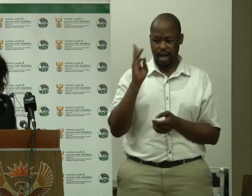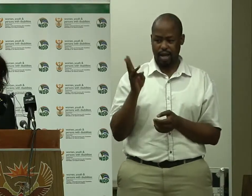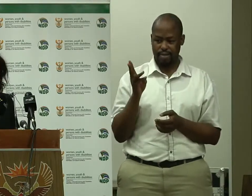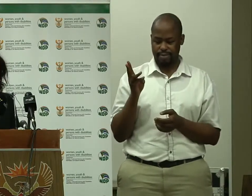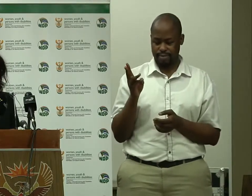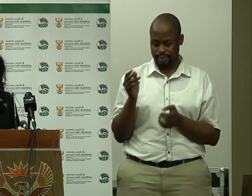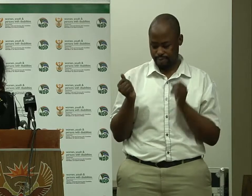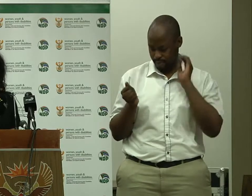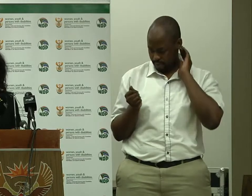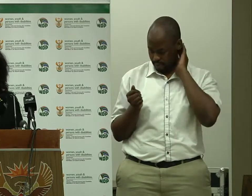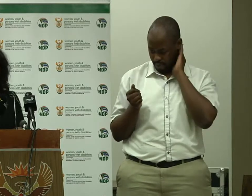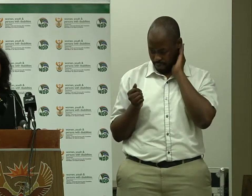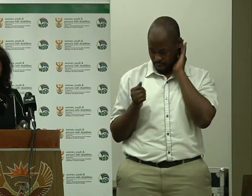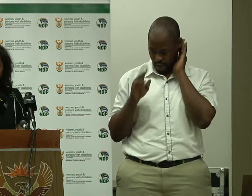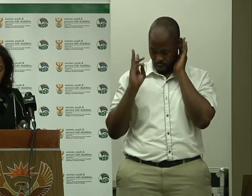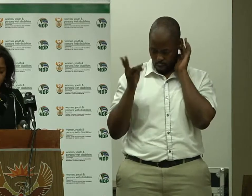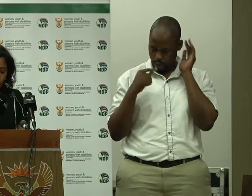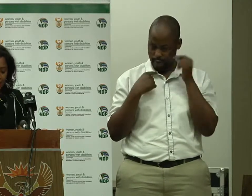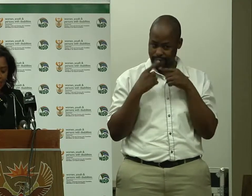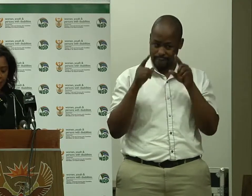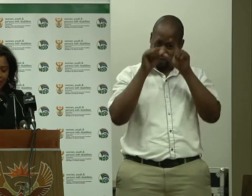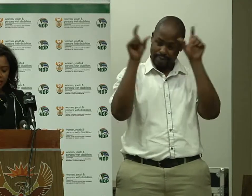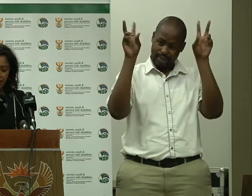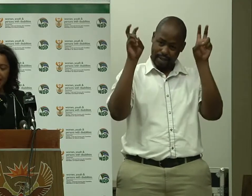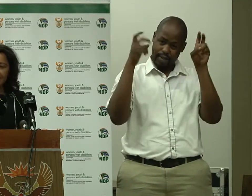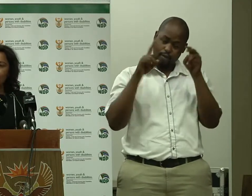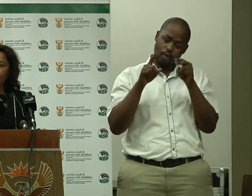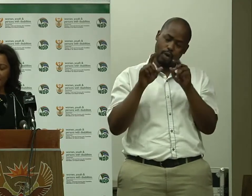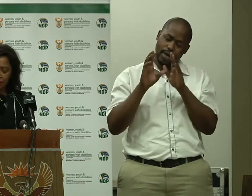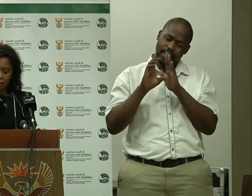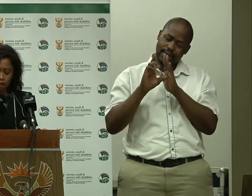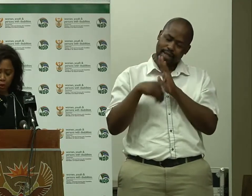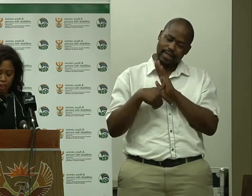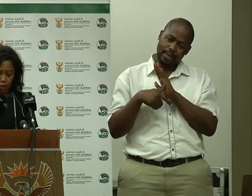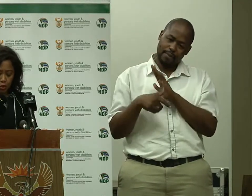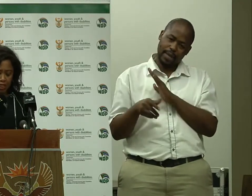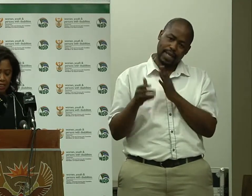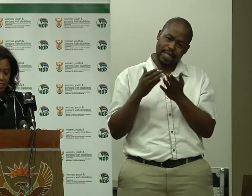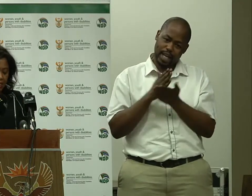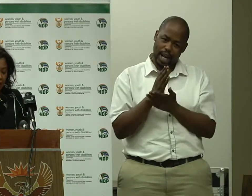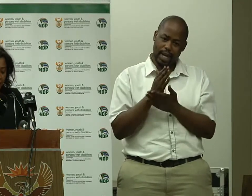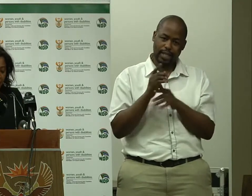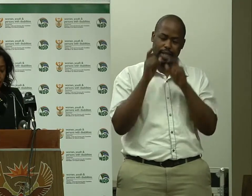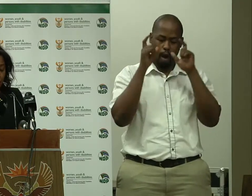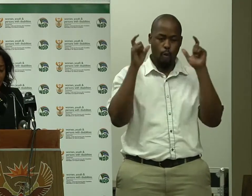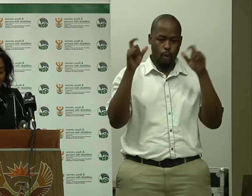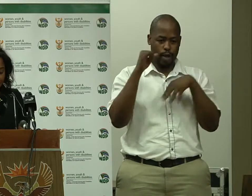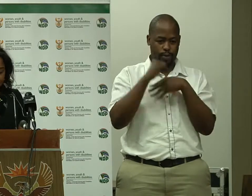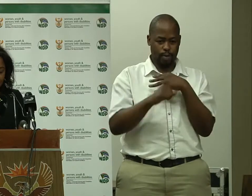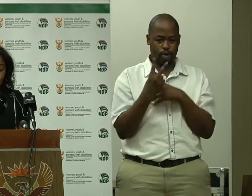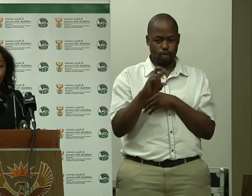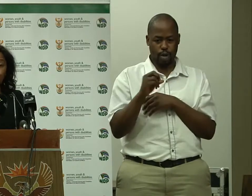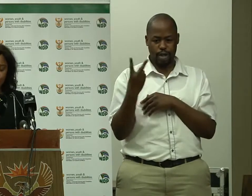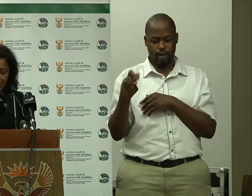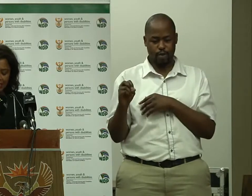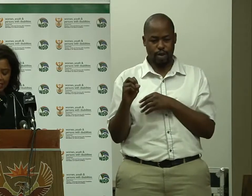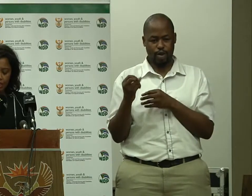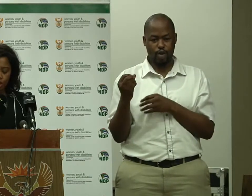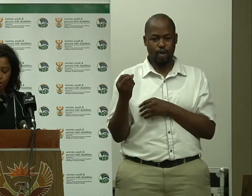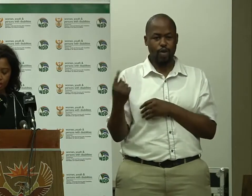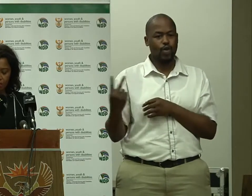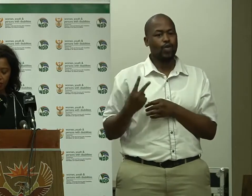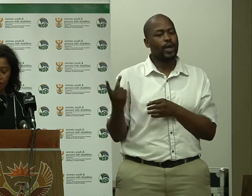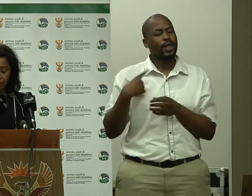repeat the theme for Disability Rights Awareness Month 2020, together building